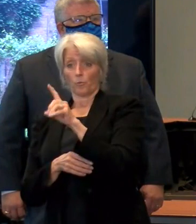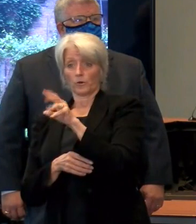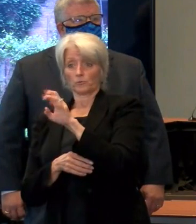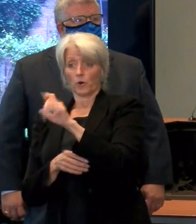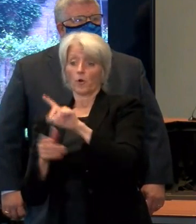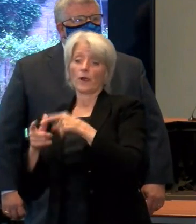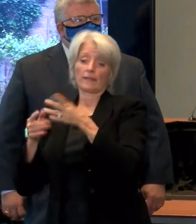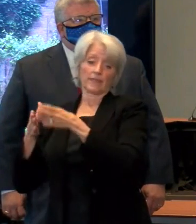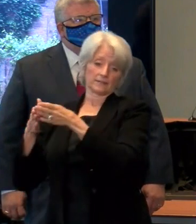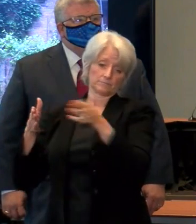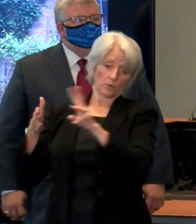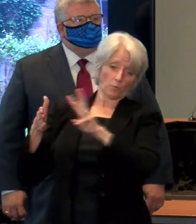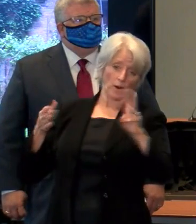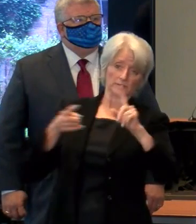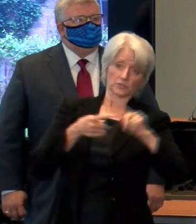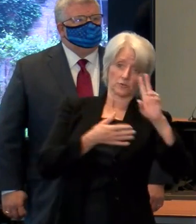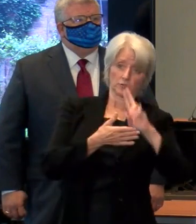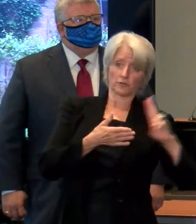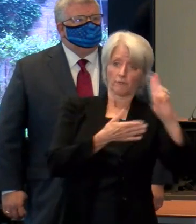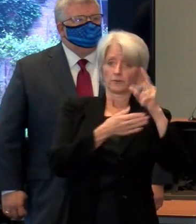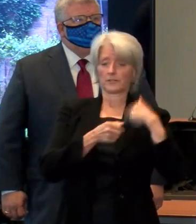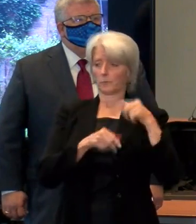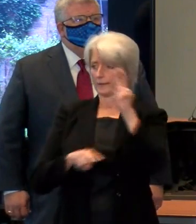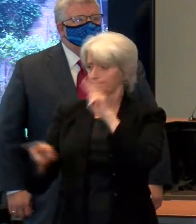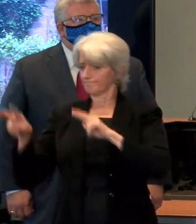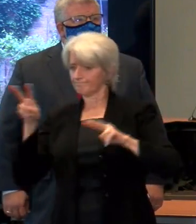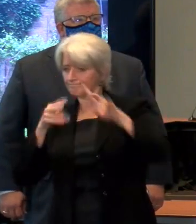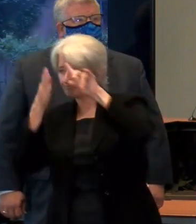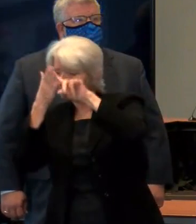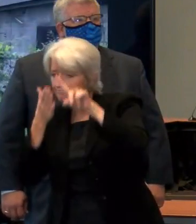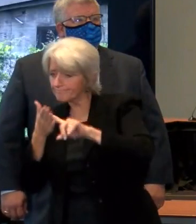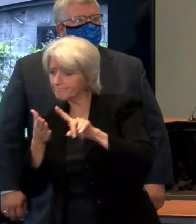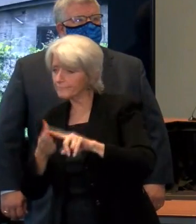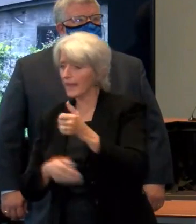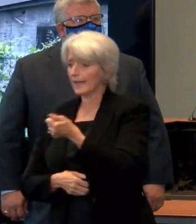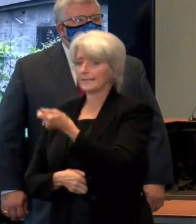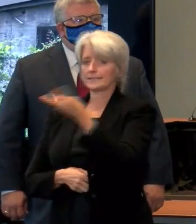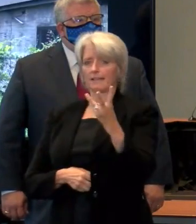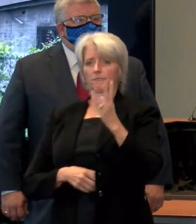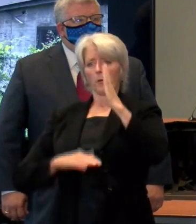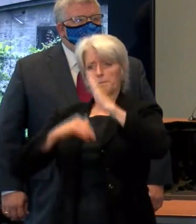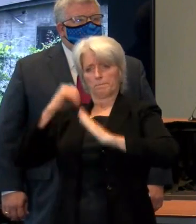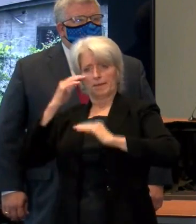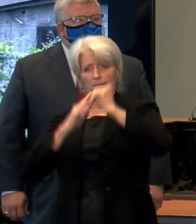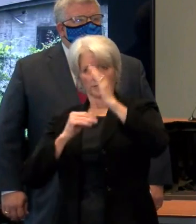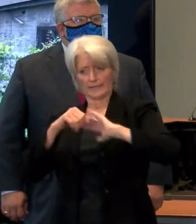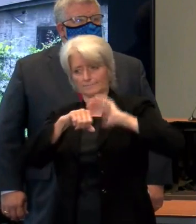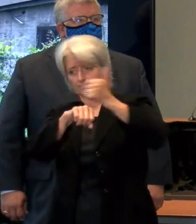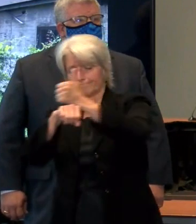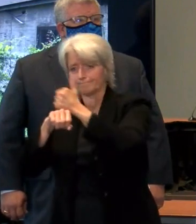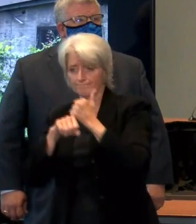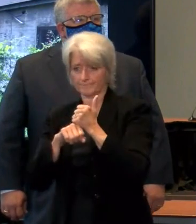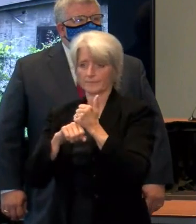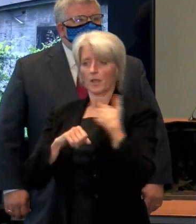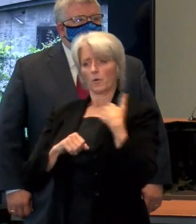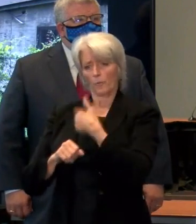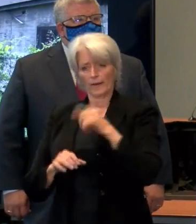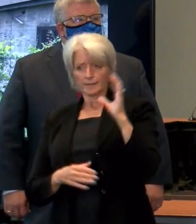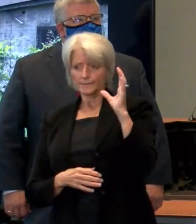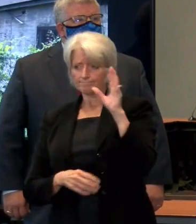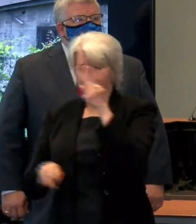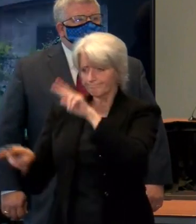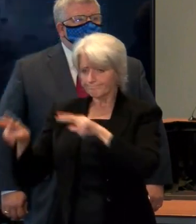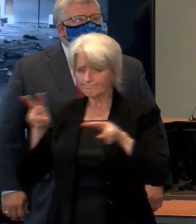towards University, and we investigated multiple structures within that corridor. What we're looking for was structures that have